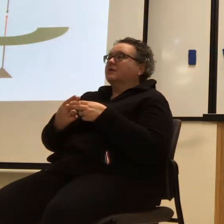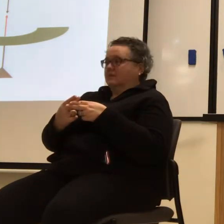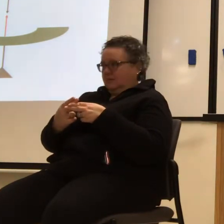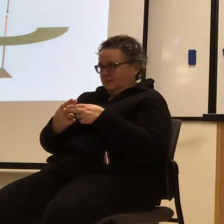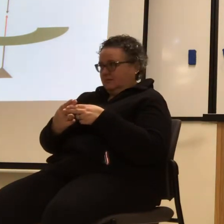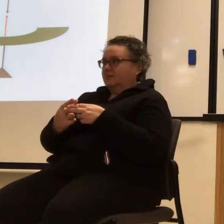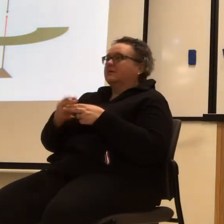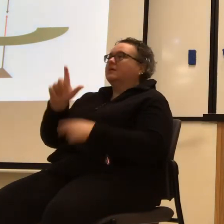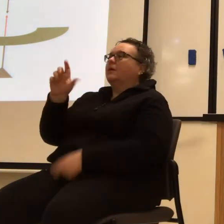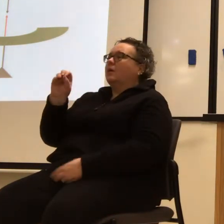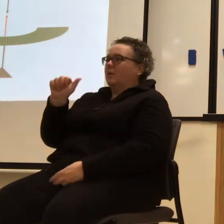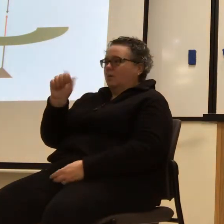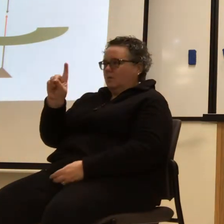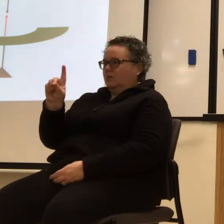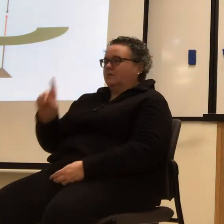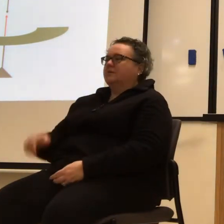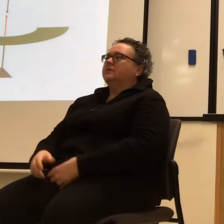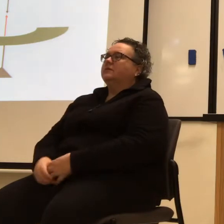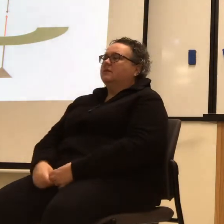weight-bearing